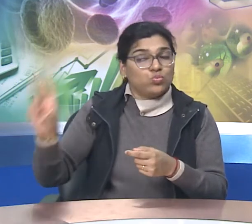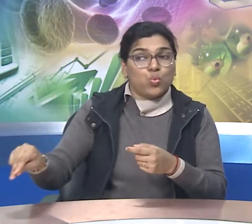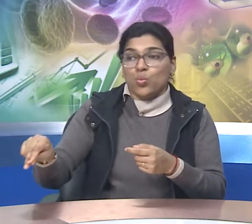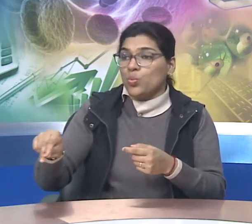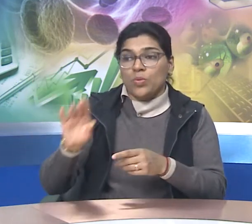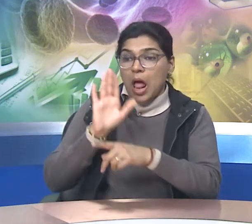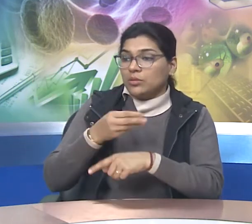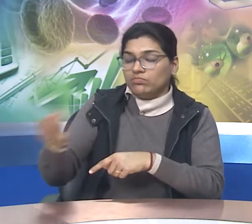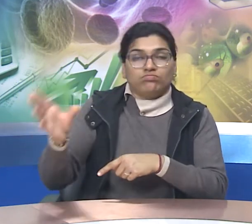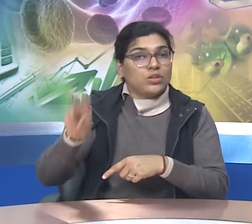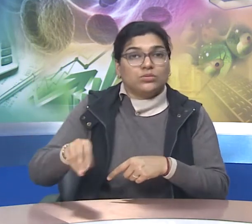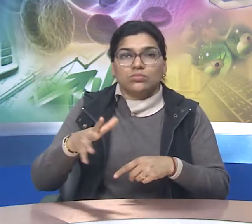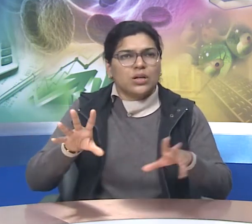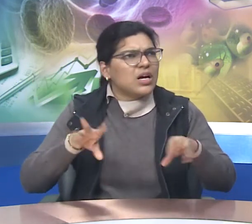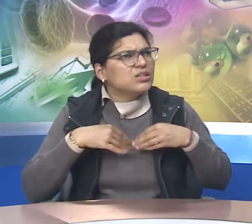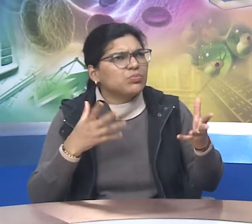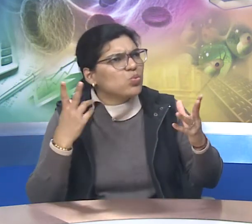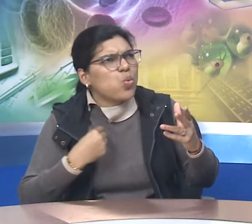hawkers could apply